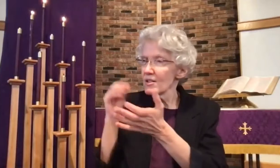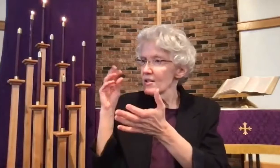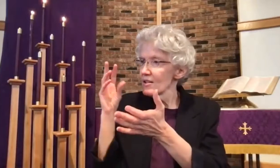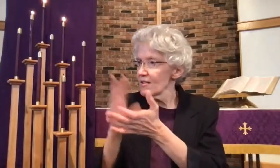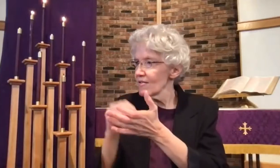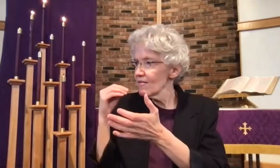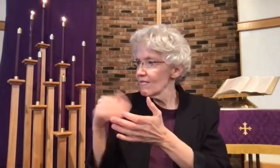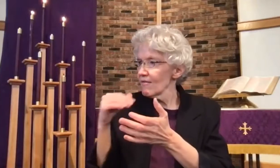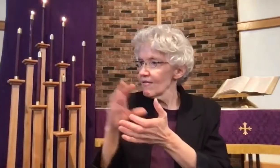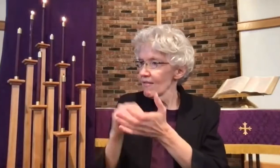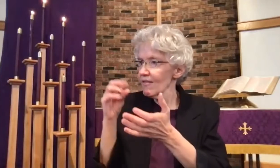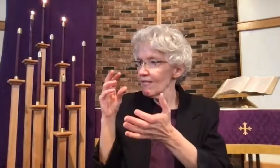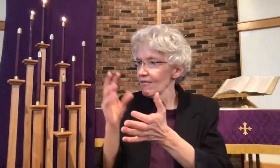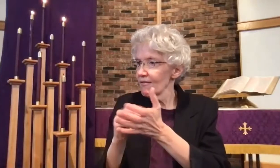And they began to learn from him.